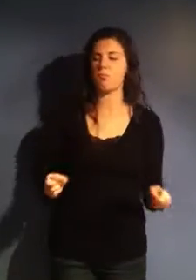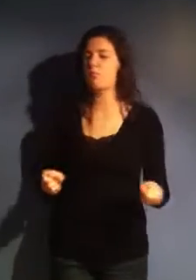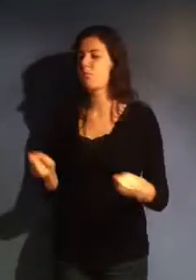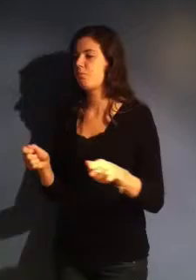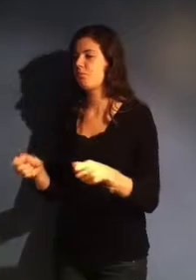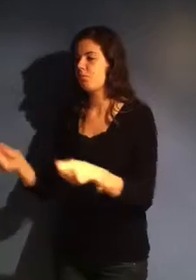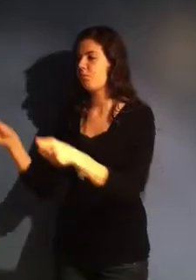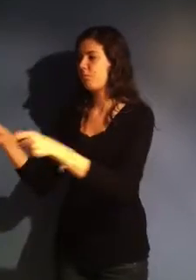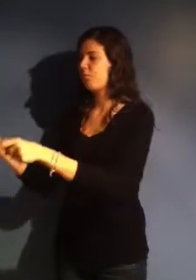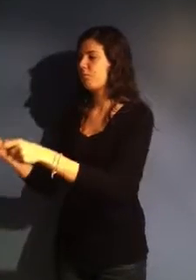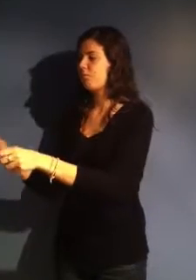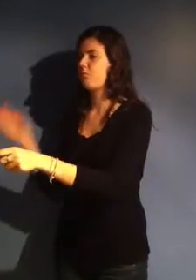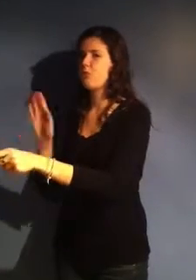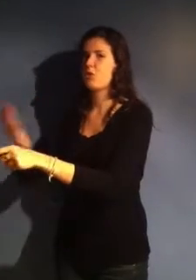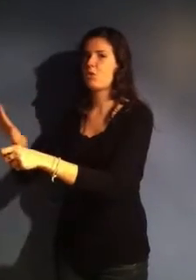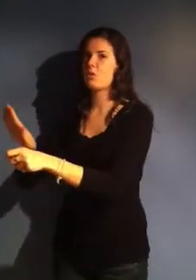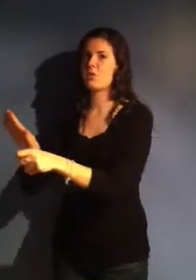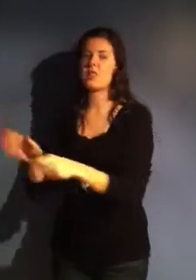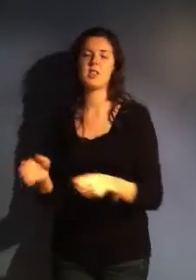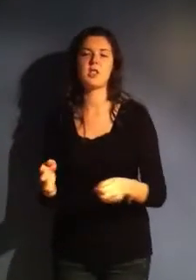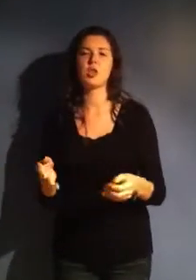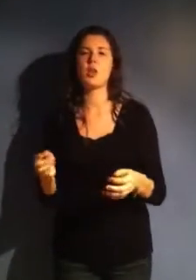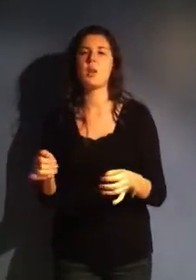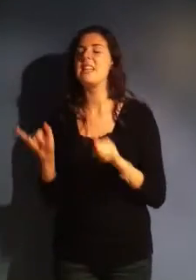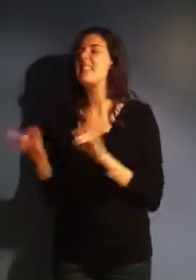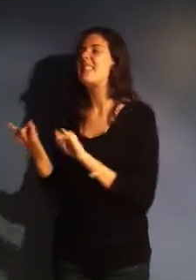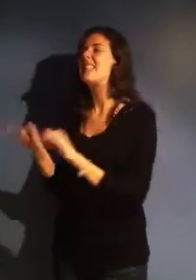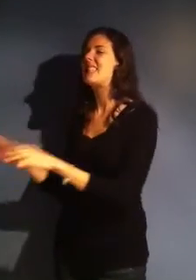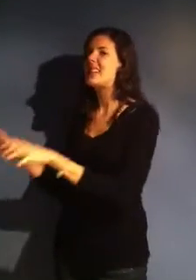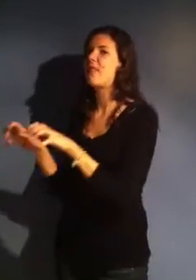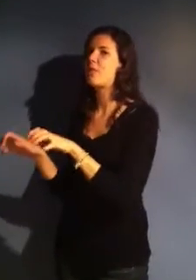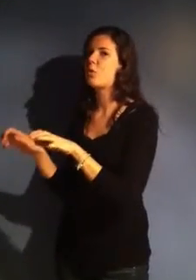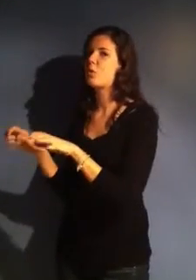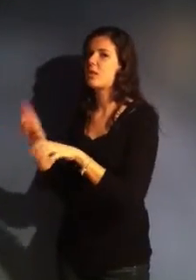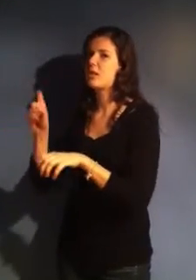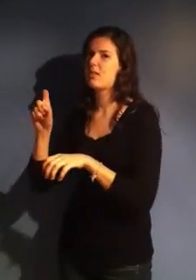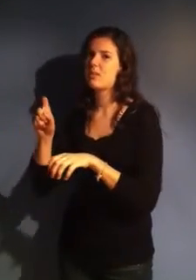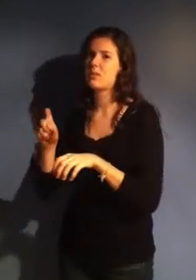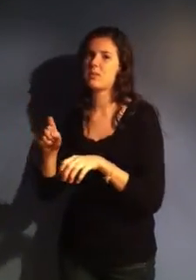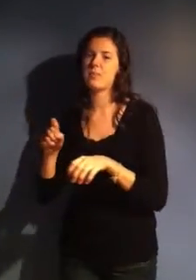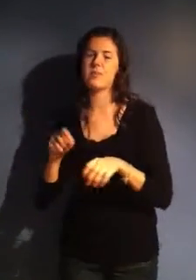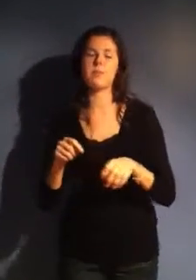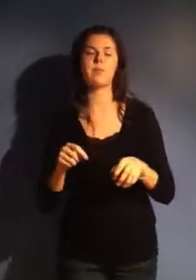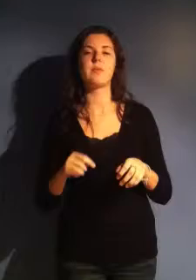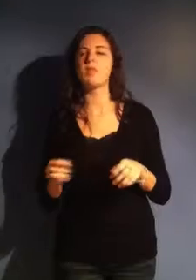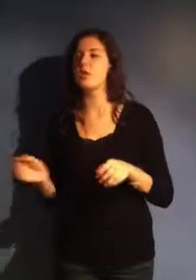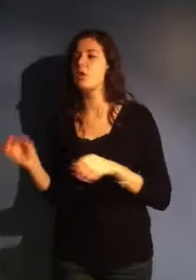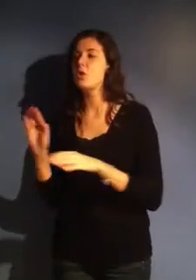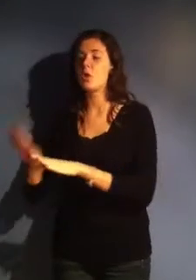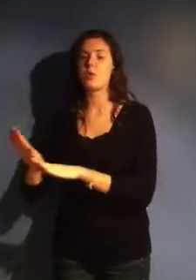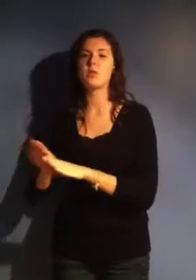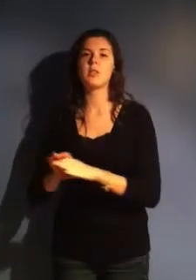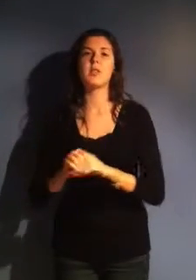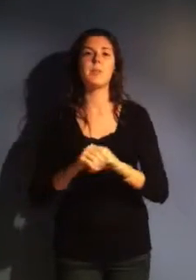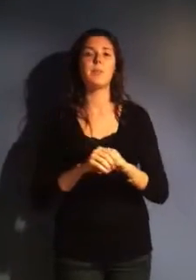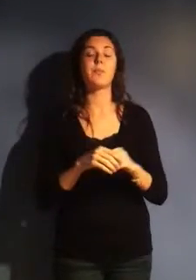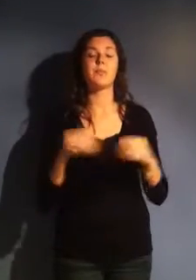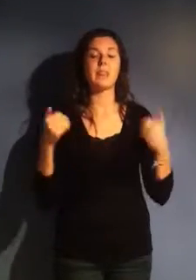want all the other things to be thawing out at once. So you make sure to close that. And then so I have my pipette with my box of